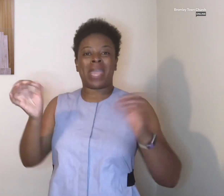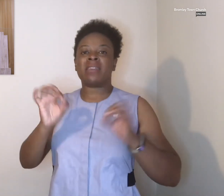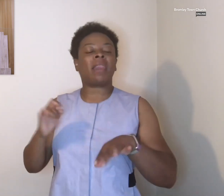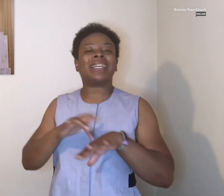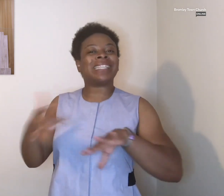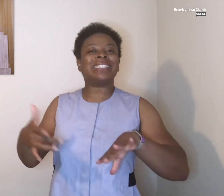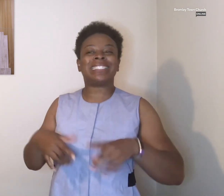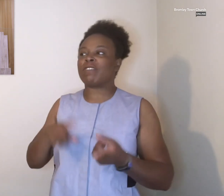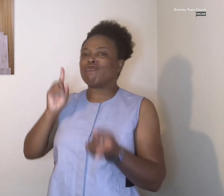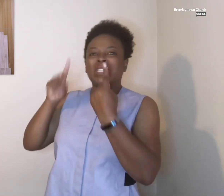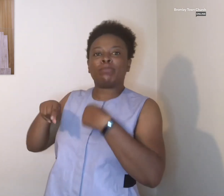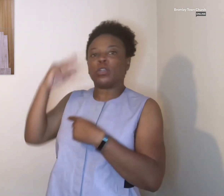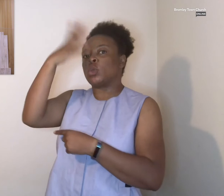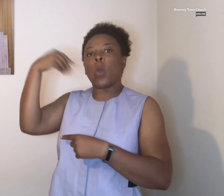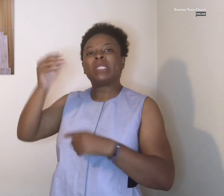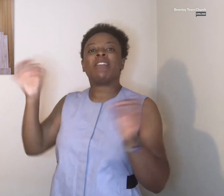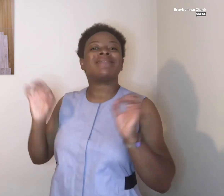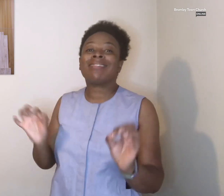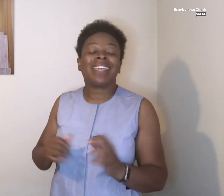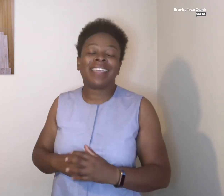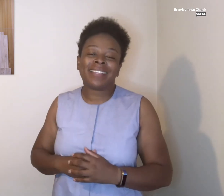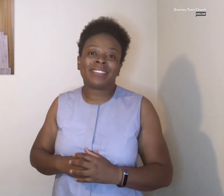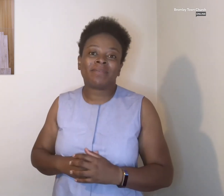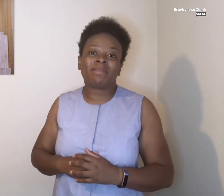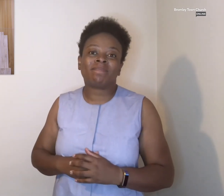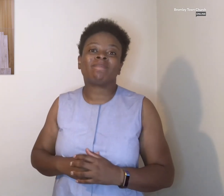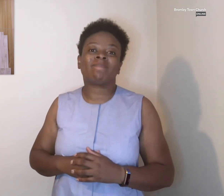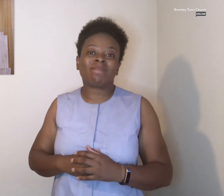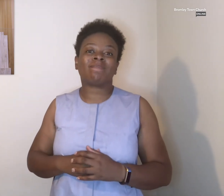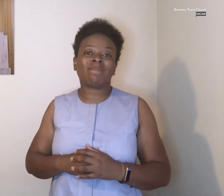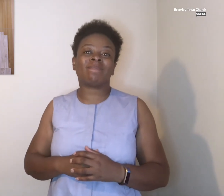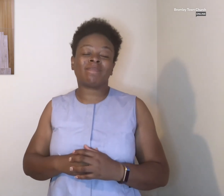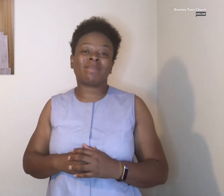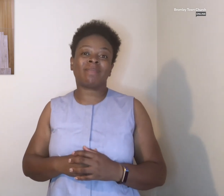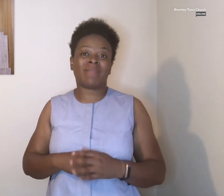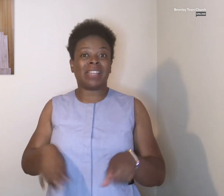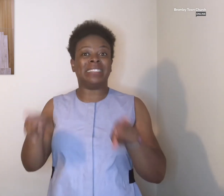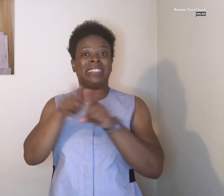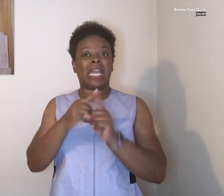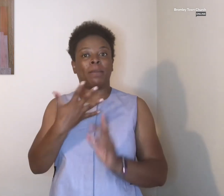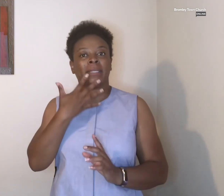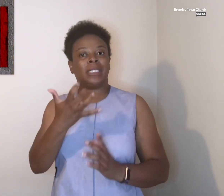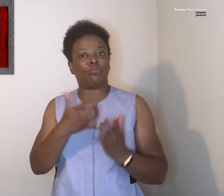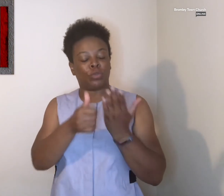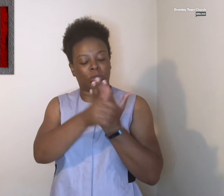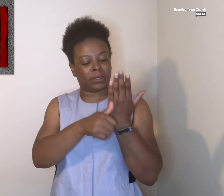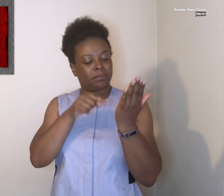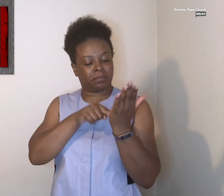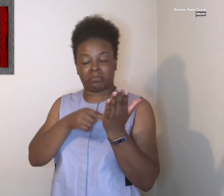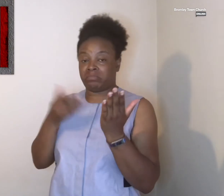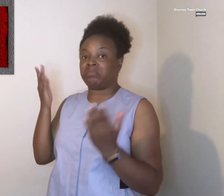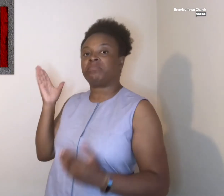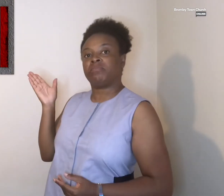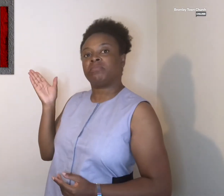respond to that conviction. The writer to the Hebrews writes this in chapter 3, verses 12 and 13. See to it, brothers